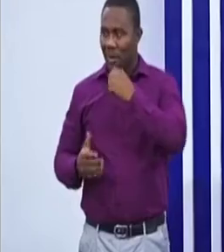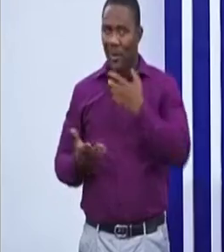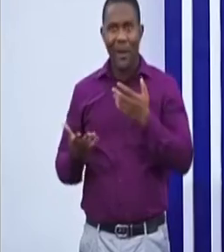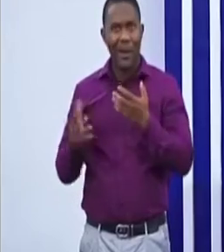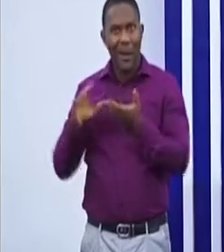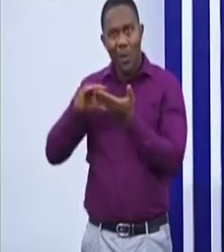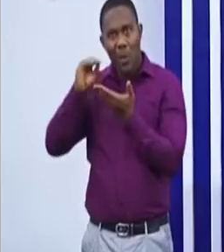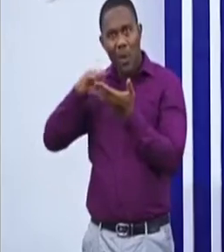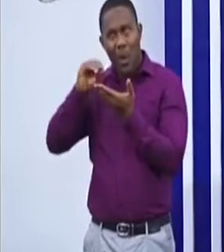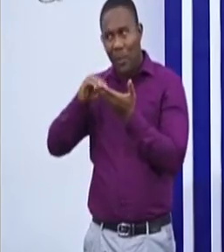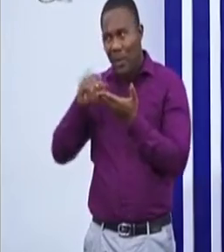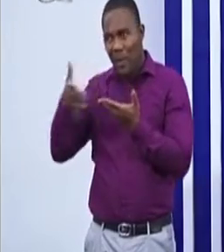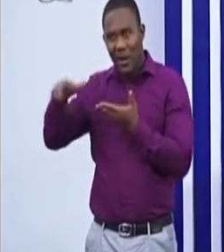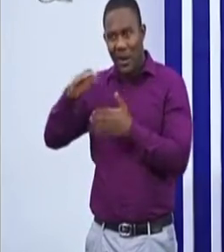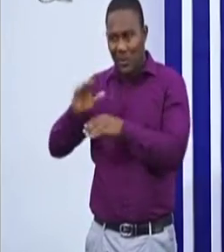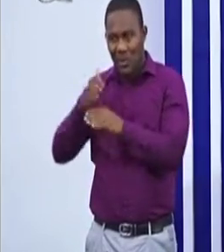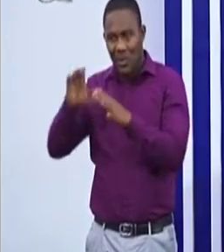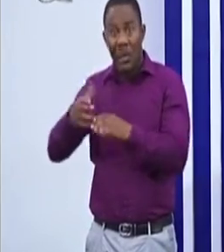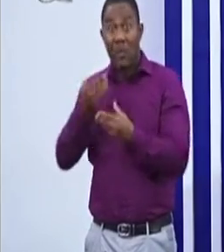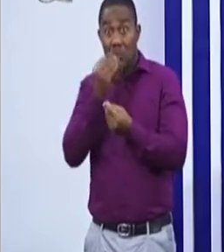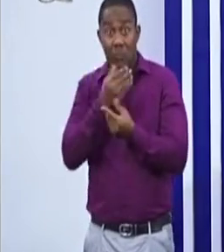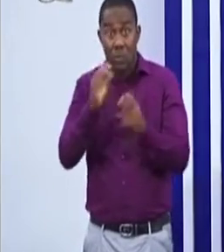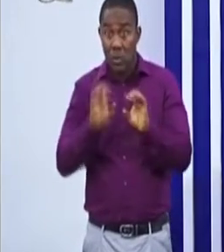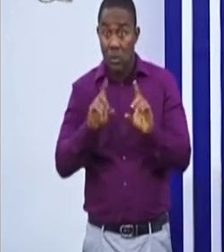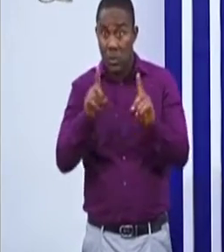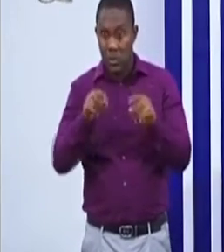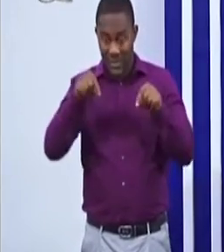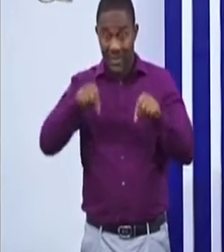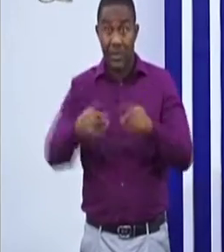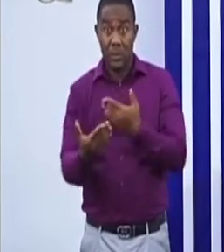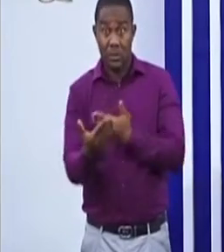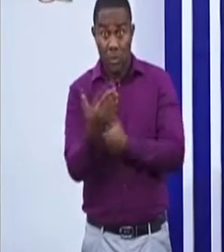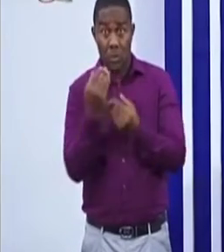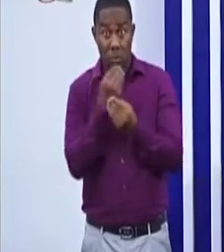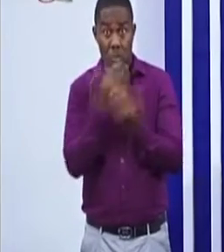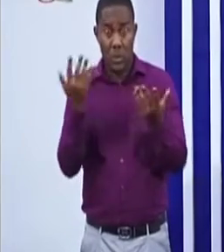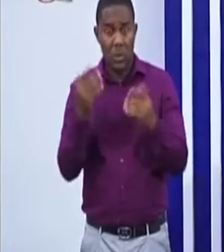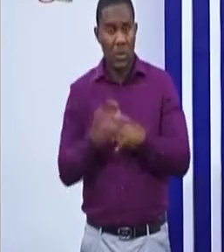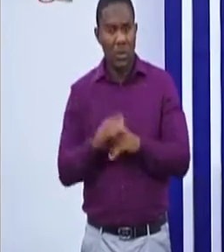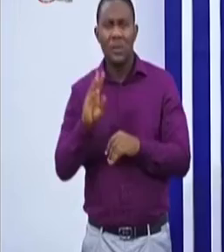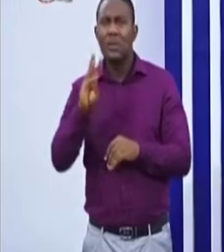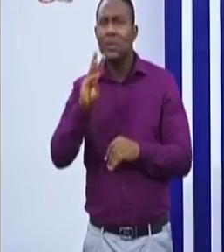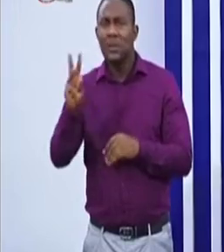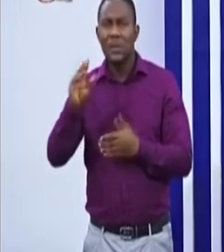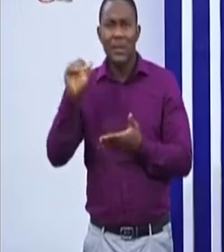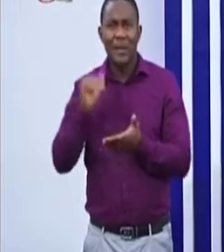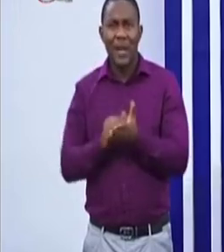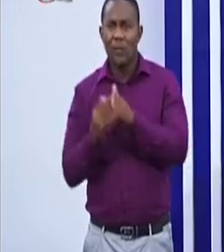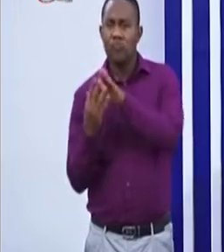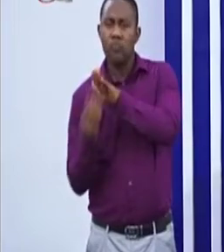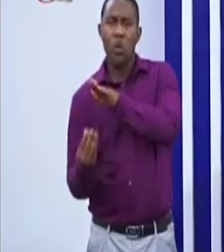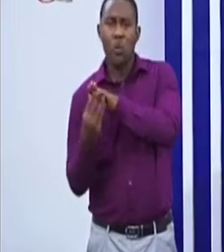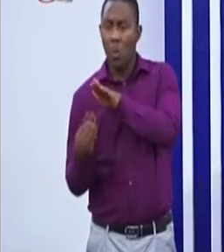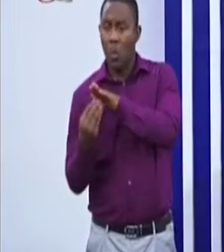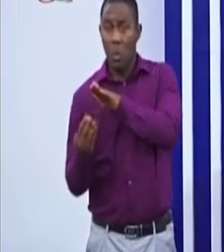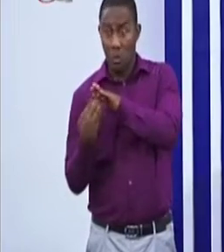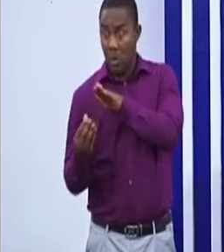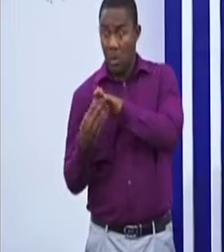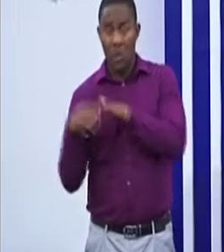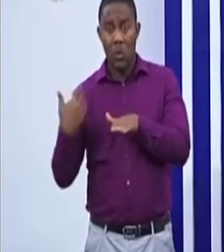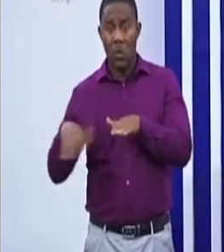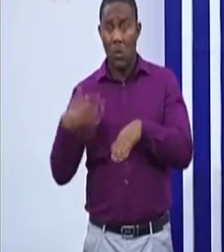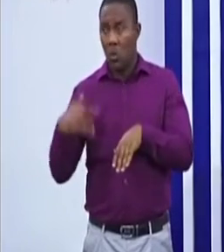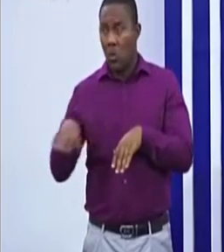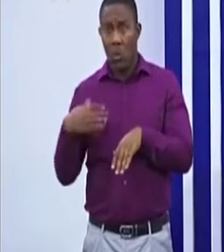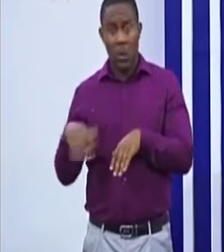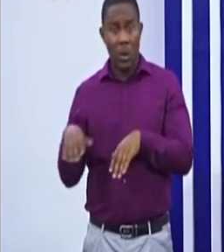bit. And I can report that as at this morning, there have been 16,000 downloads already, even though it's